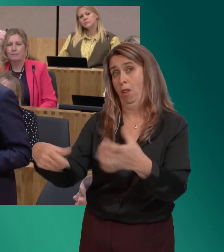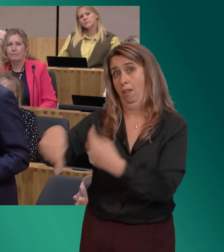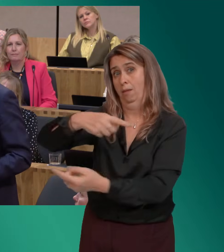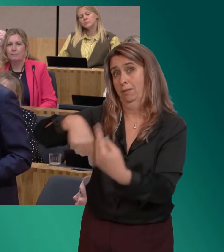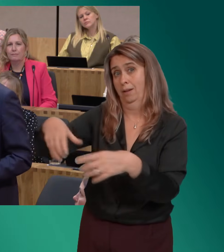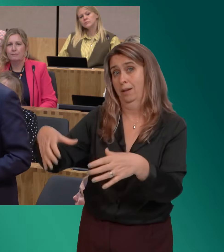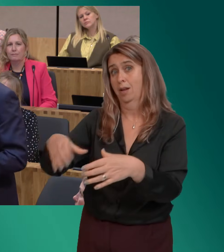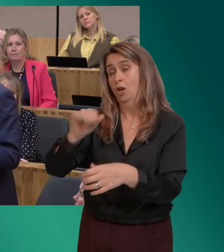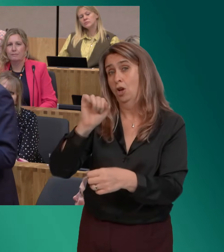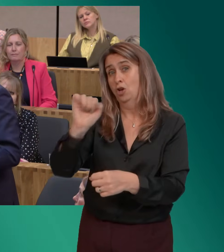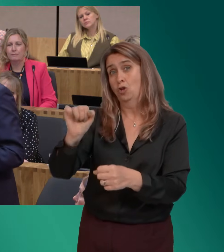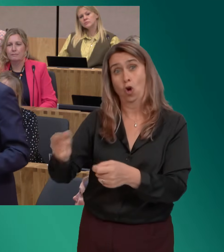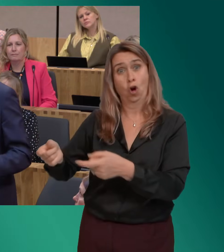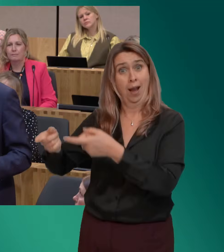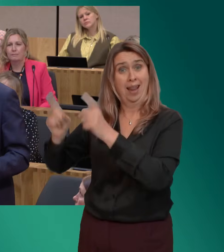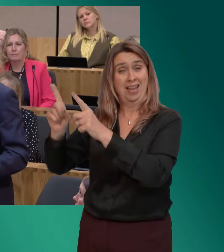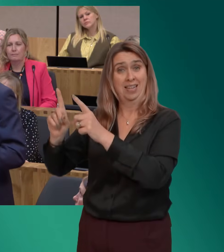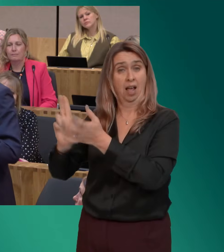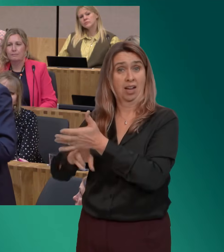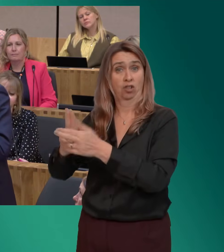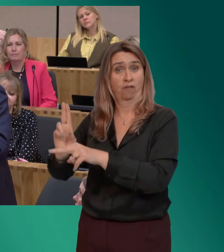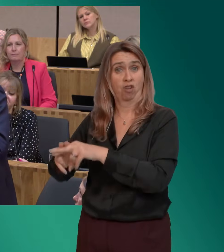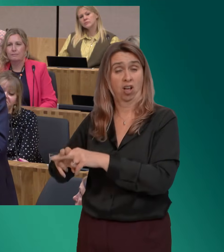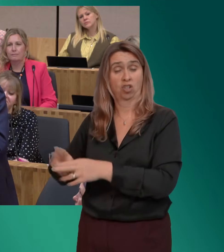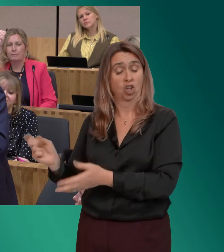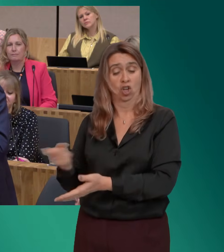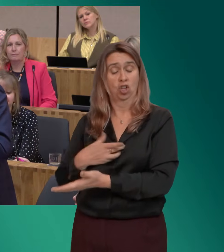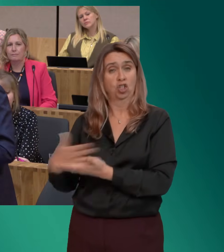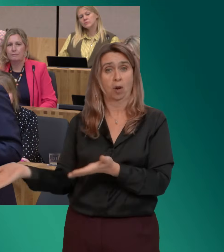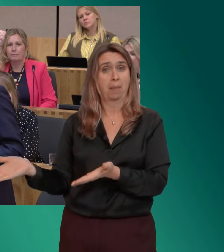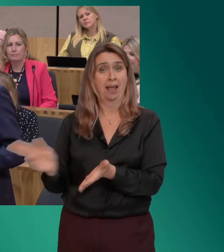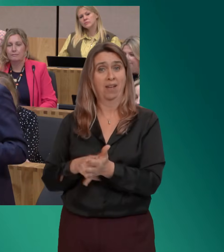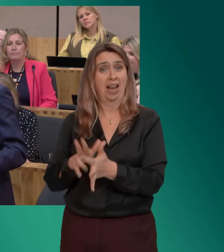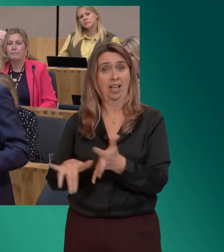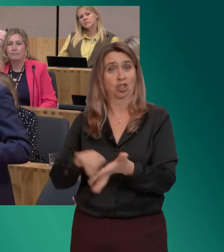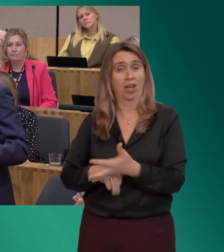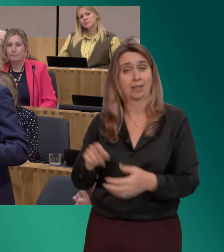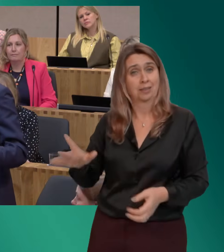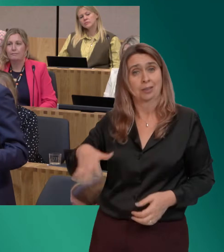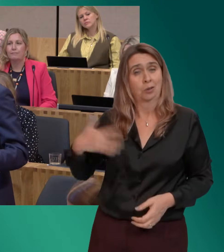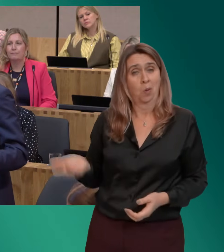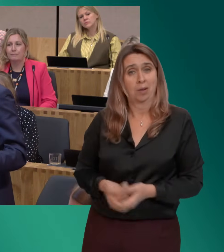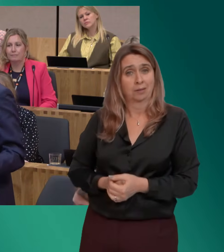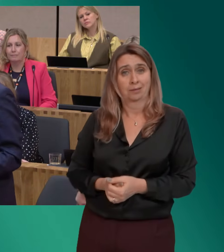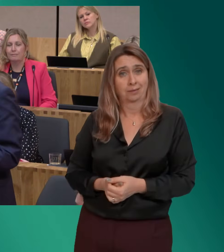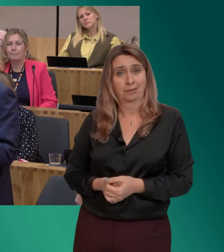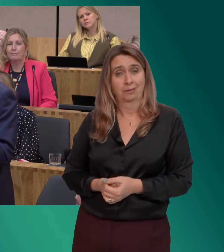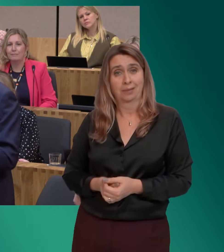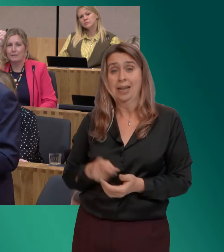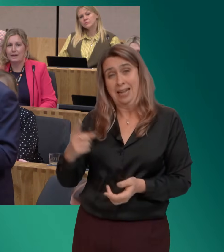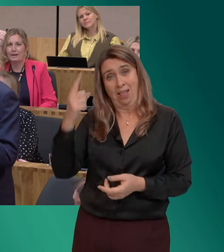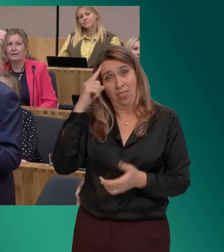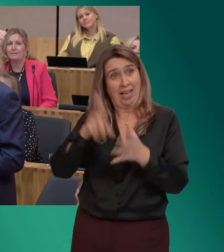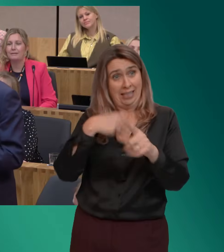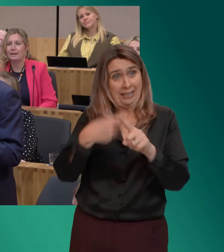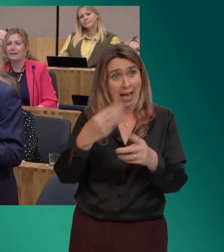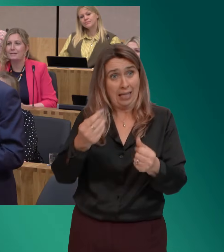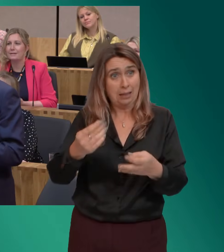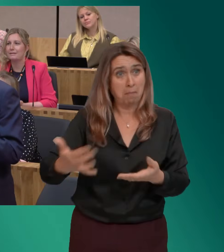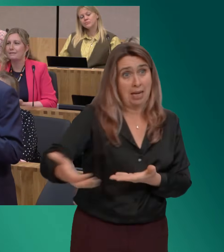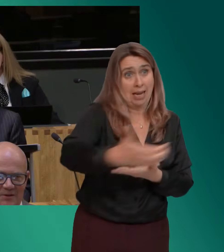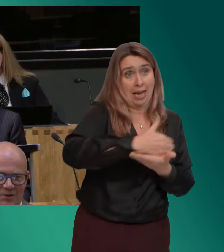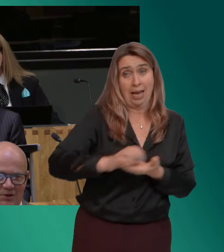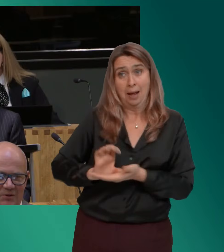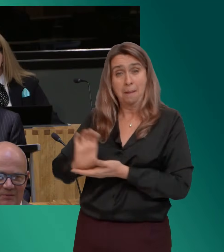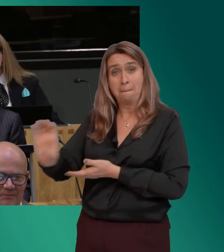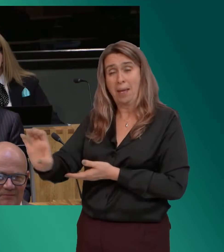whose leader does not believe in an NHS funded through general taxation. That is a principle that we